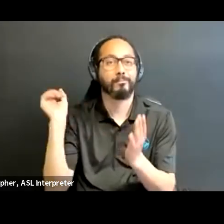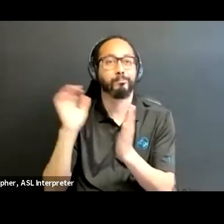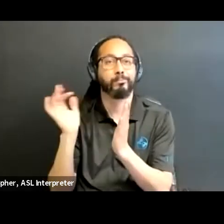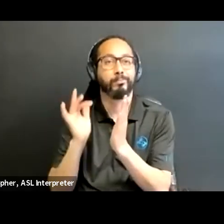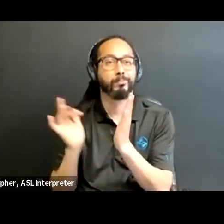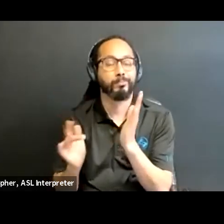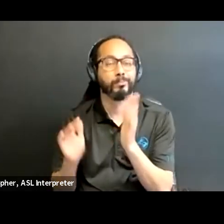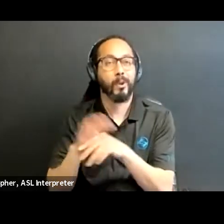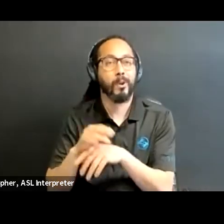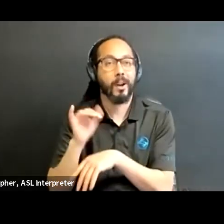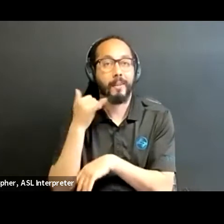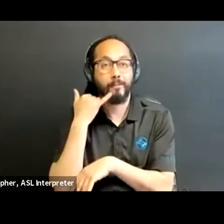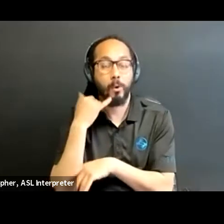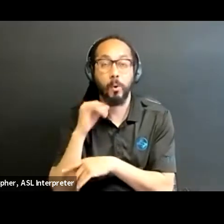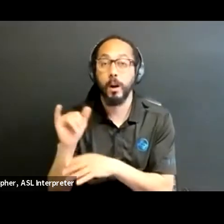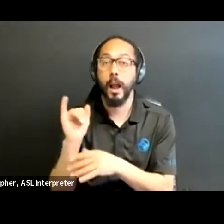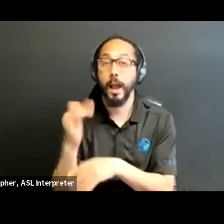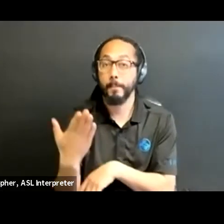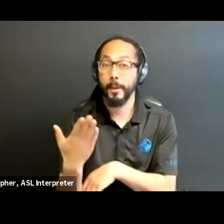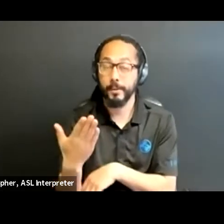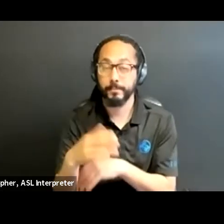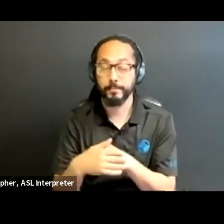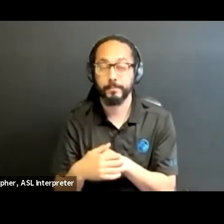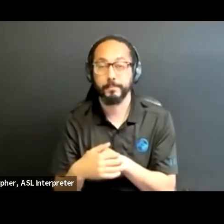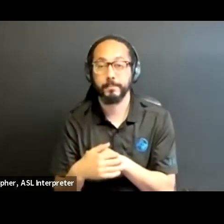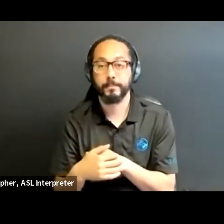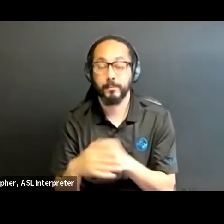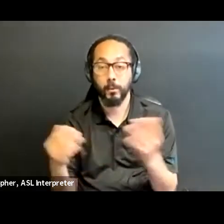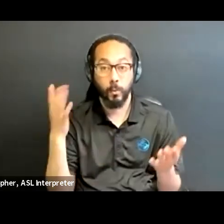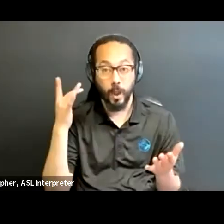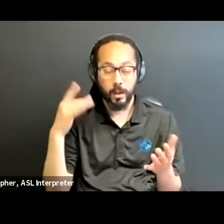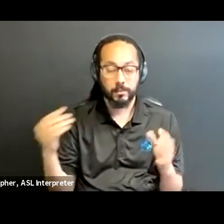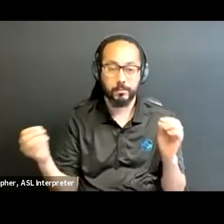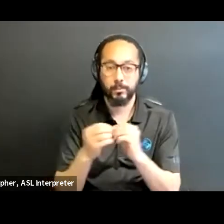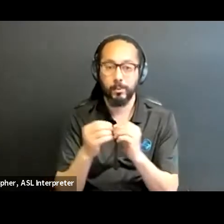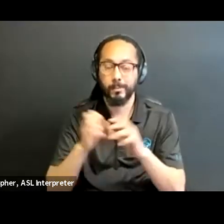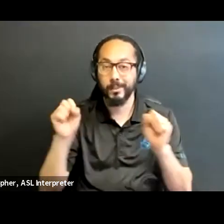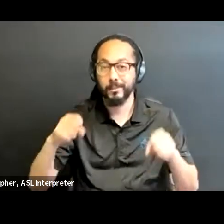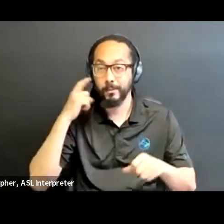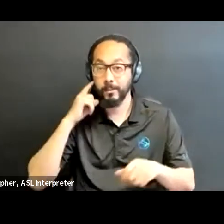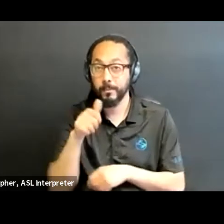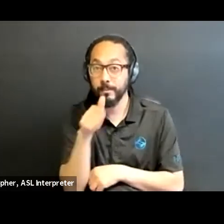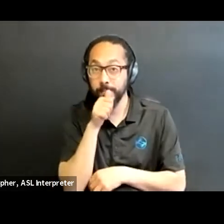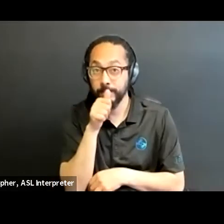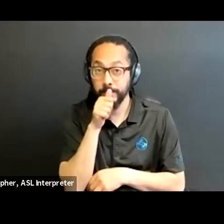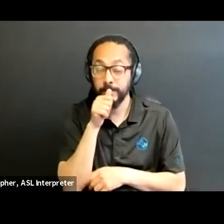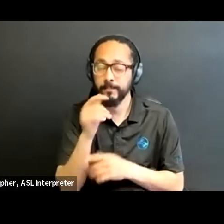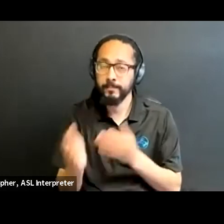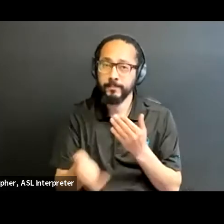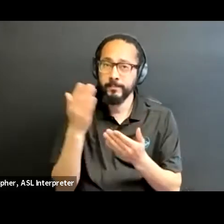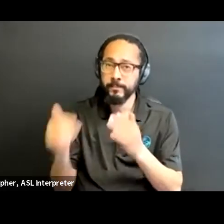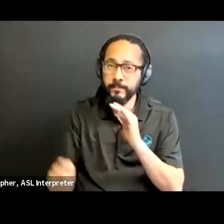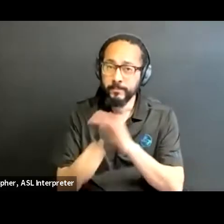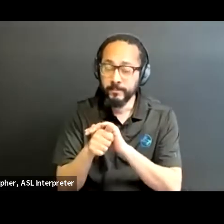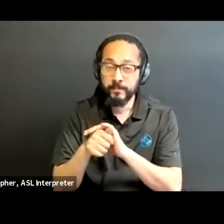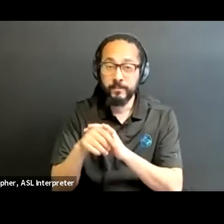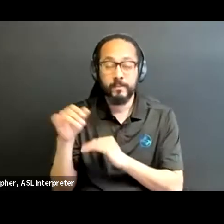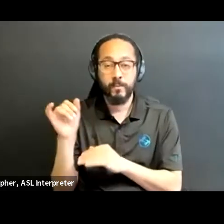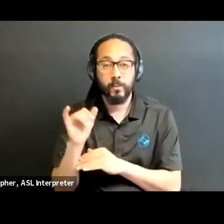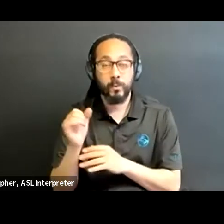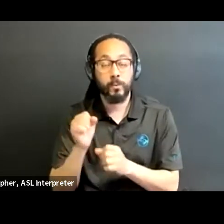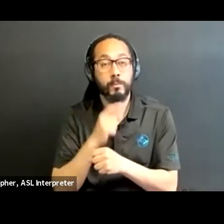or an iPad so that there was more potential for privacy. It's something that is easier to hide, as well as can be carried to, say,